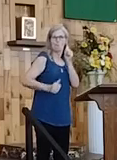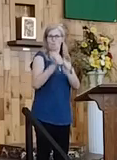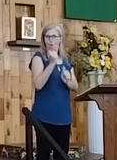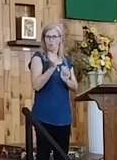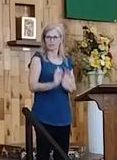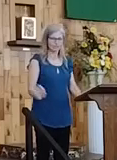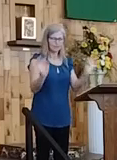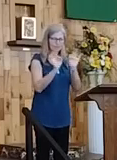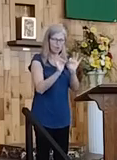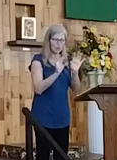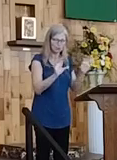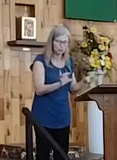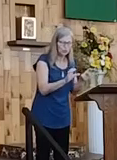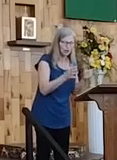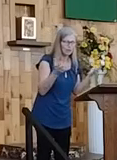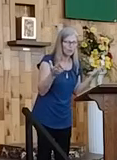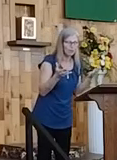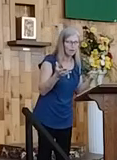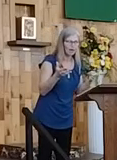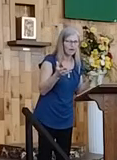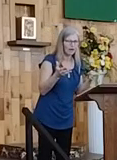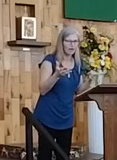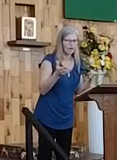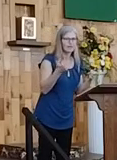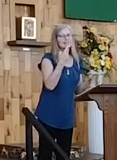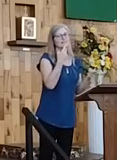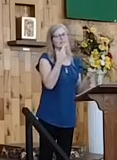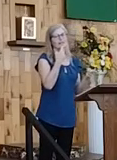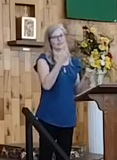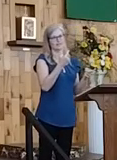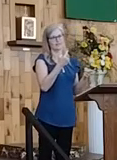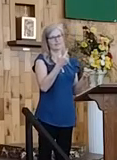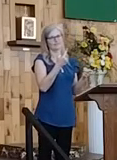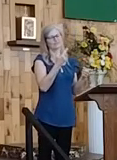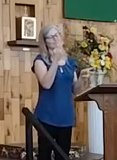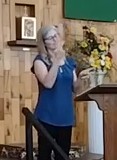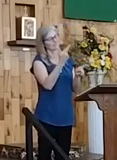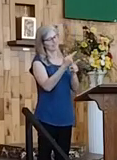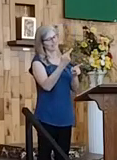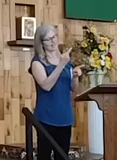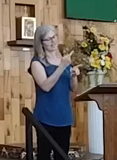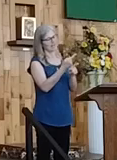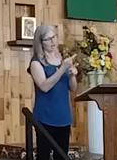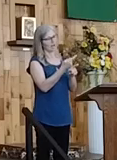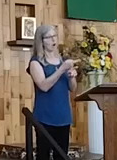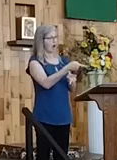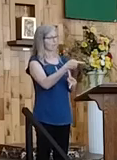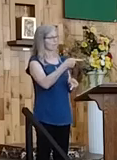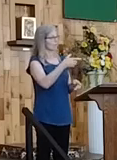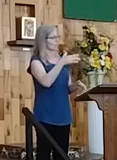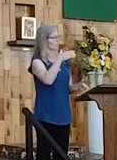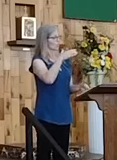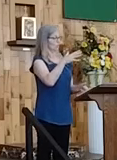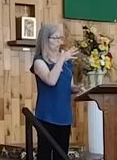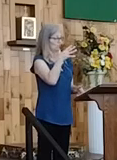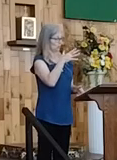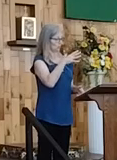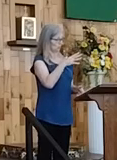important part of doing? He says, take care of widows and